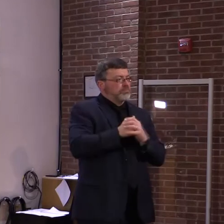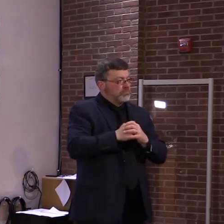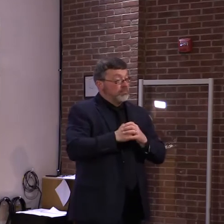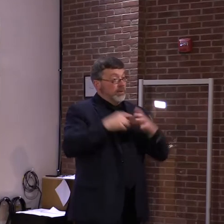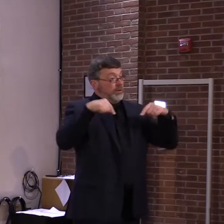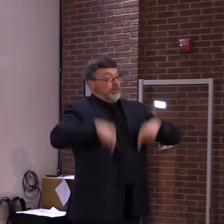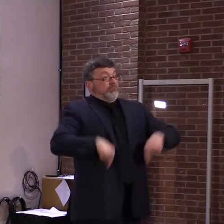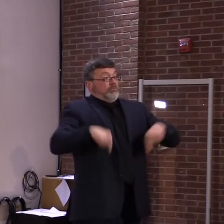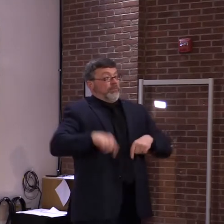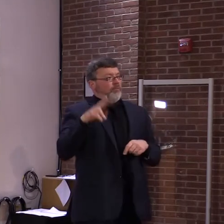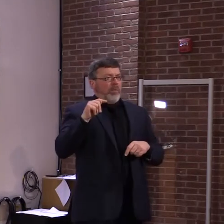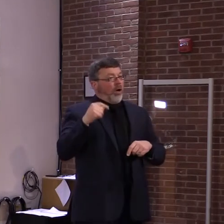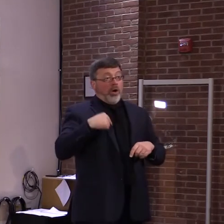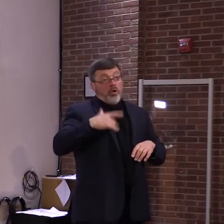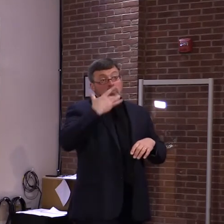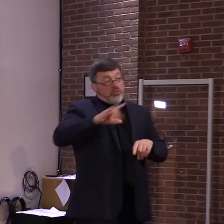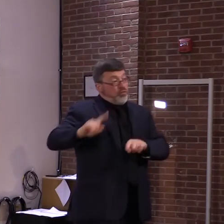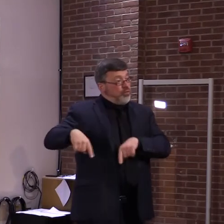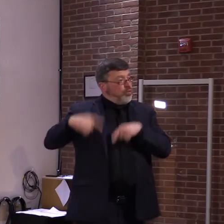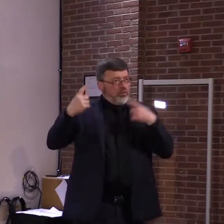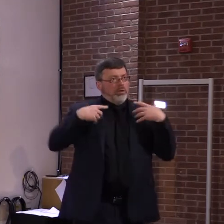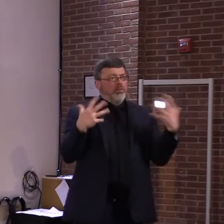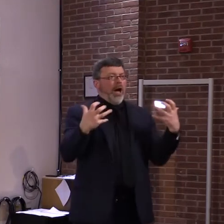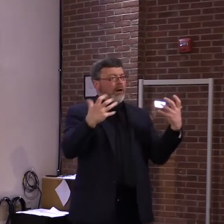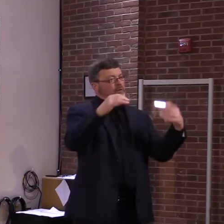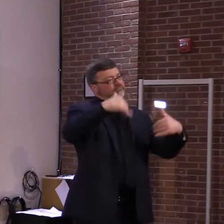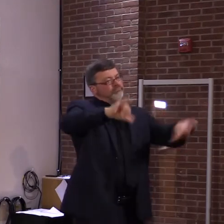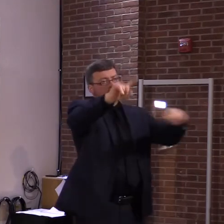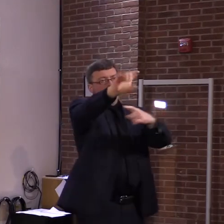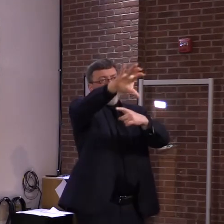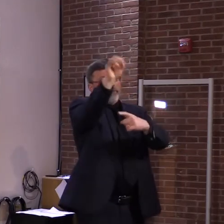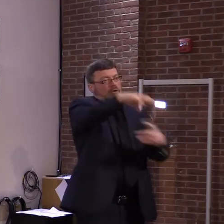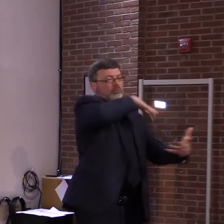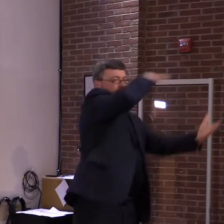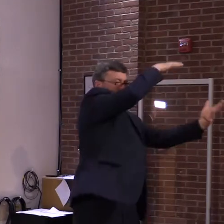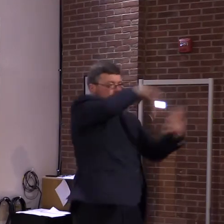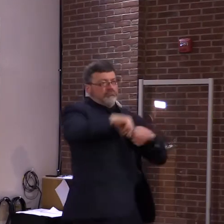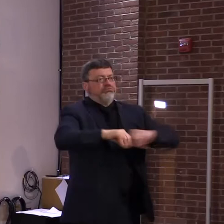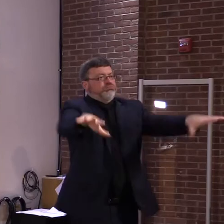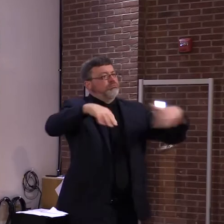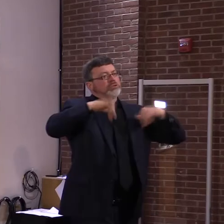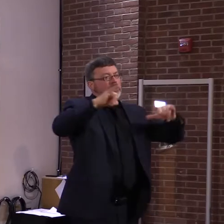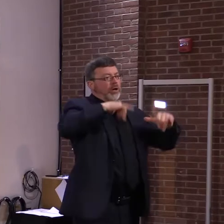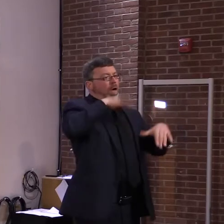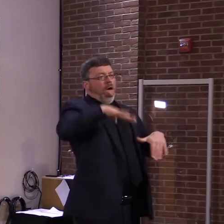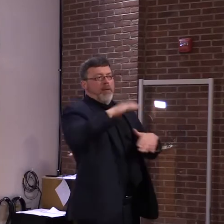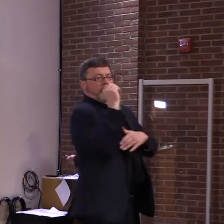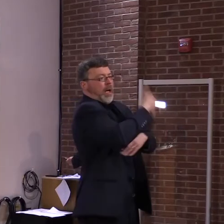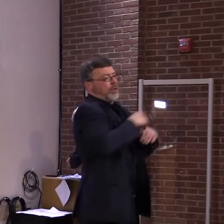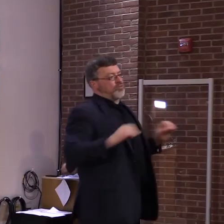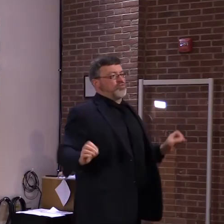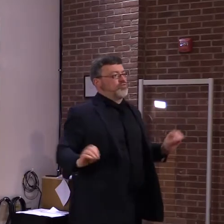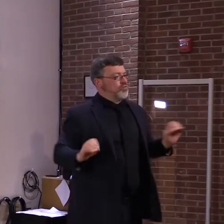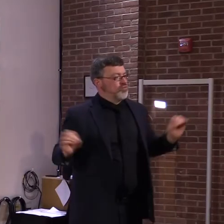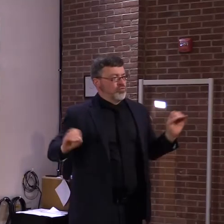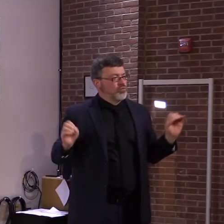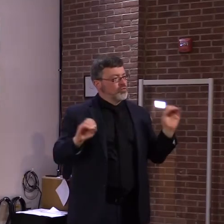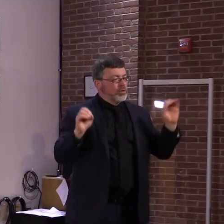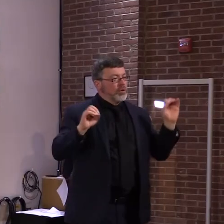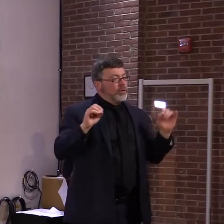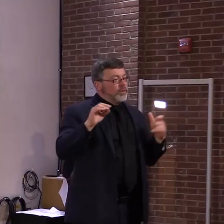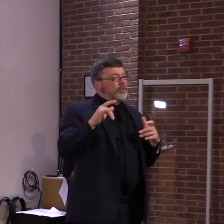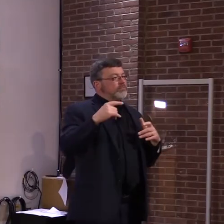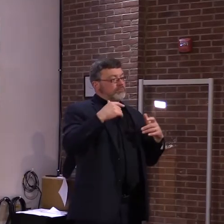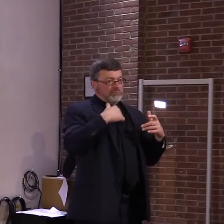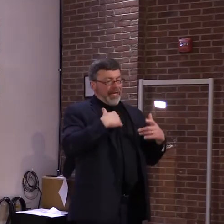And I think it's all due to Vermonters and their attitude. And their willingness to be